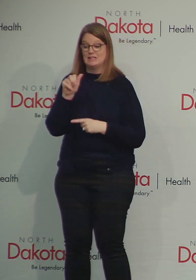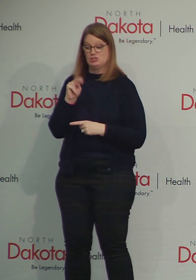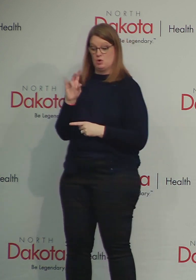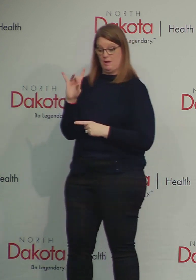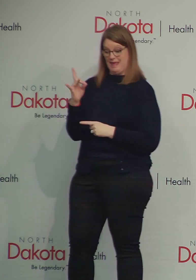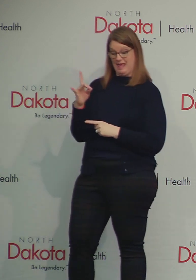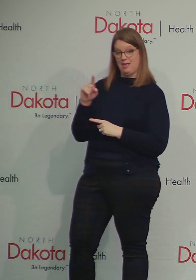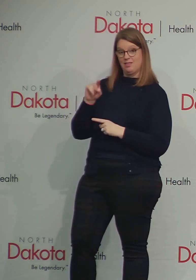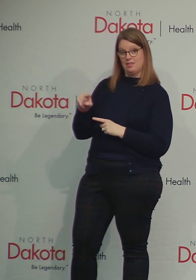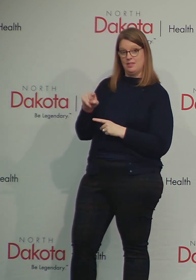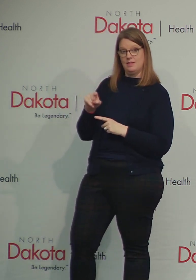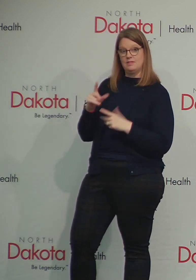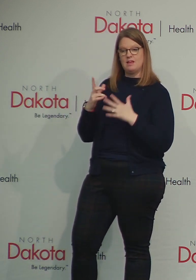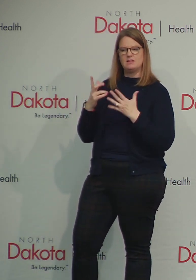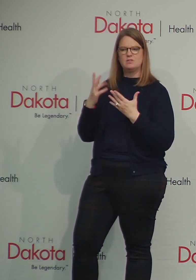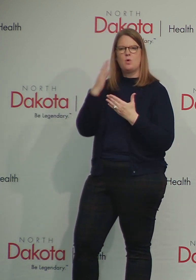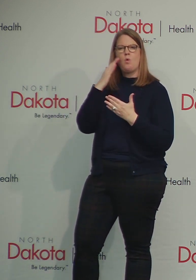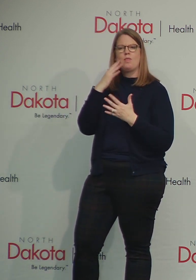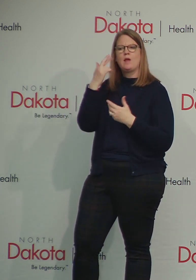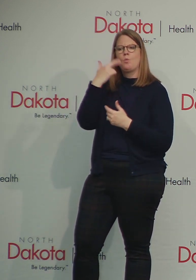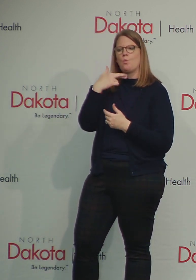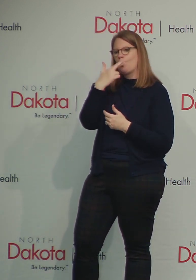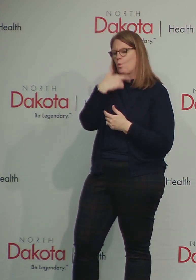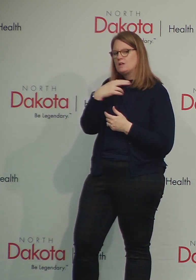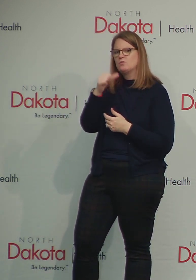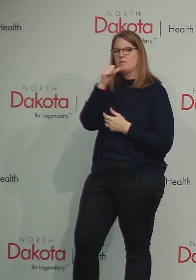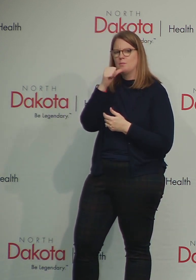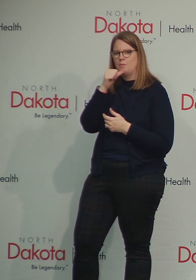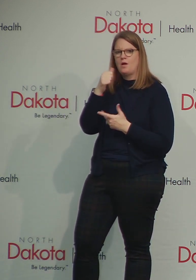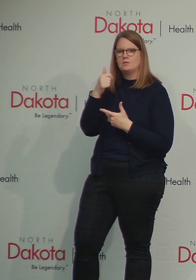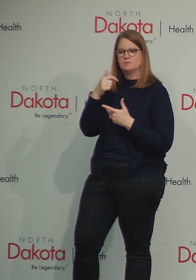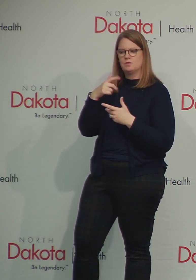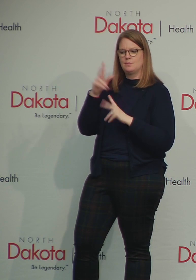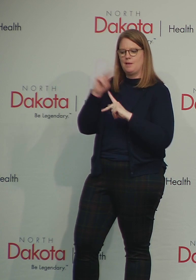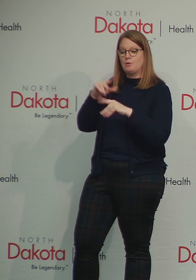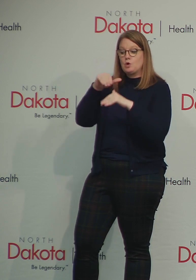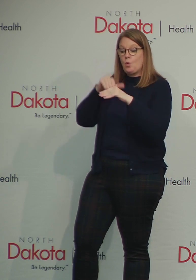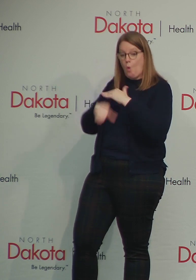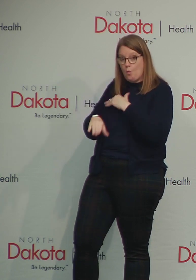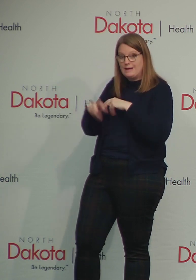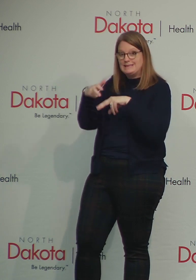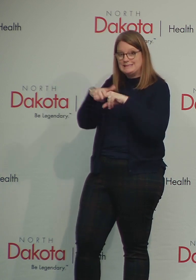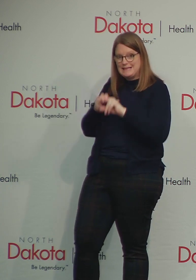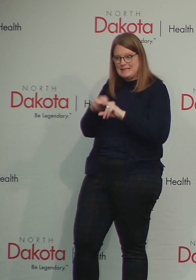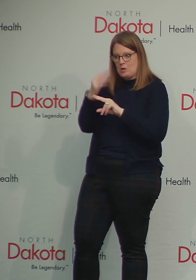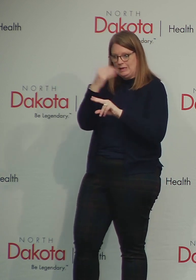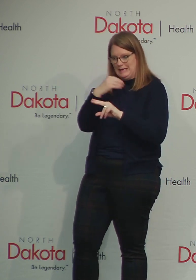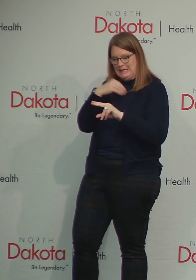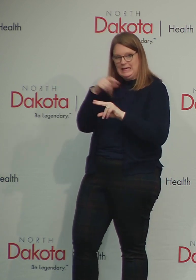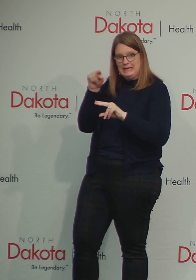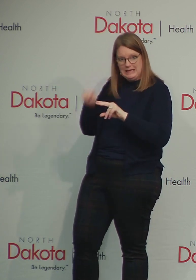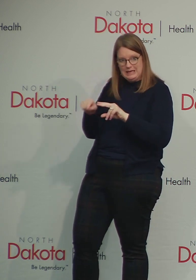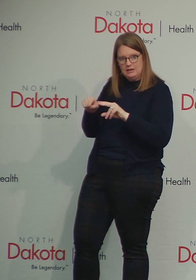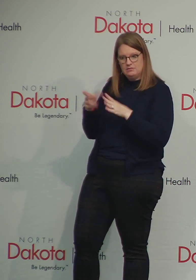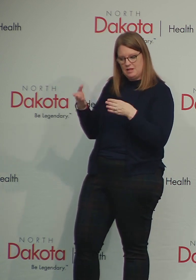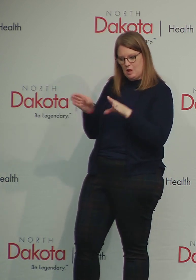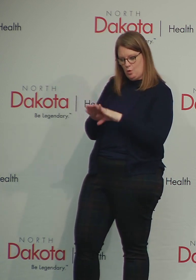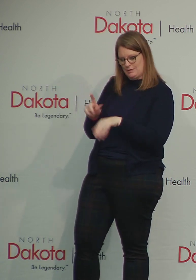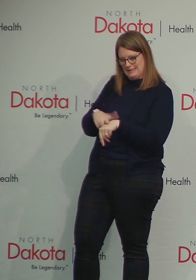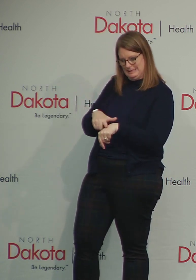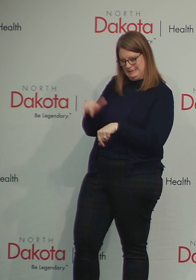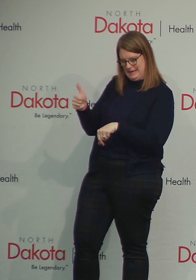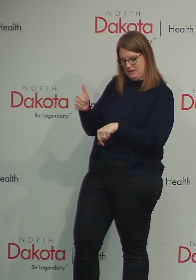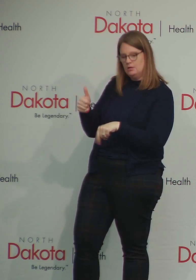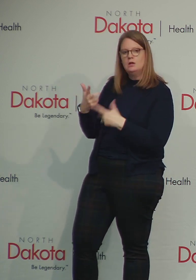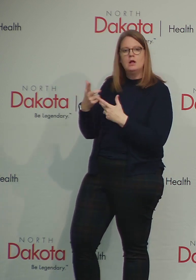to the early closures for in-person dining and serving within our establishments.